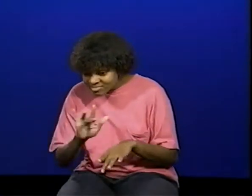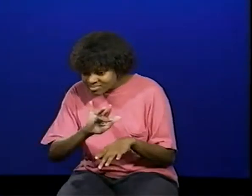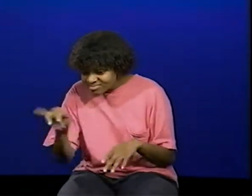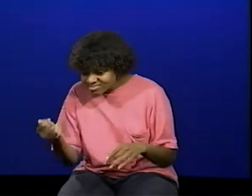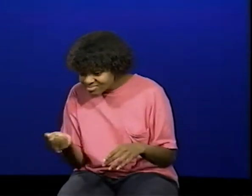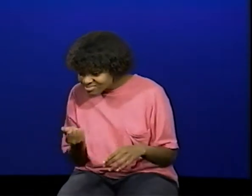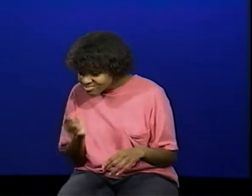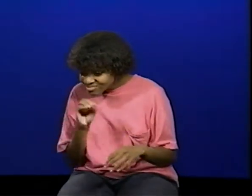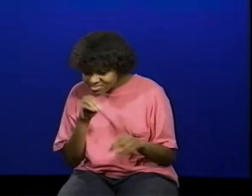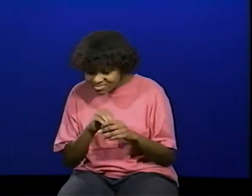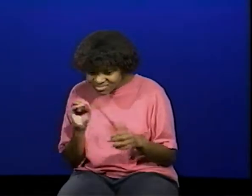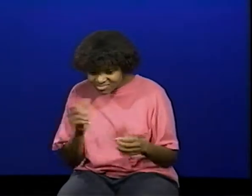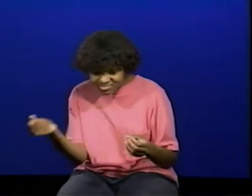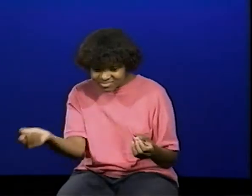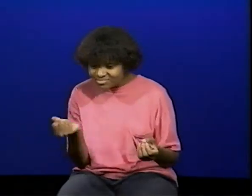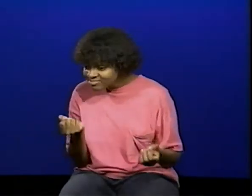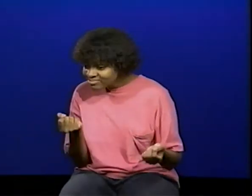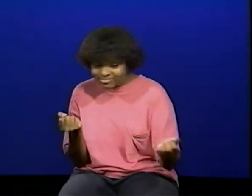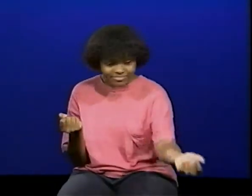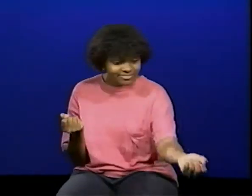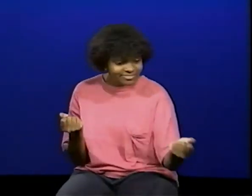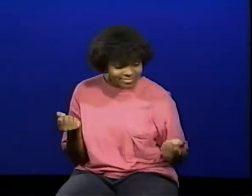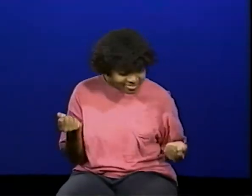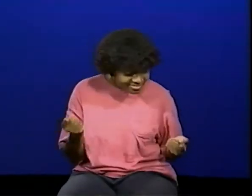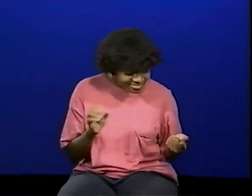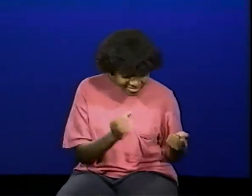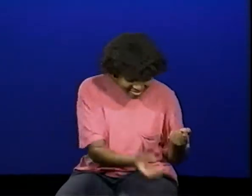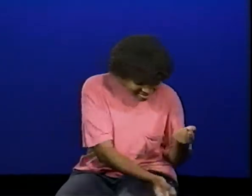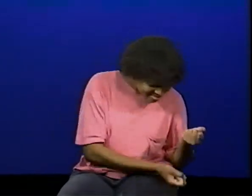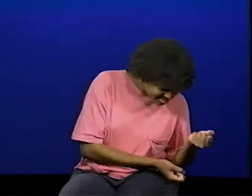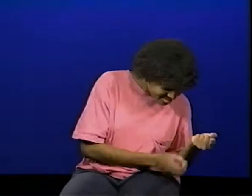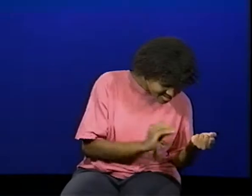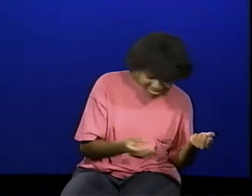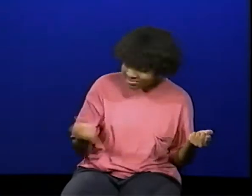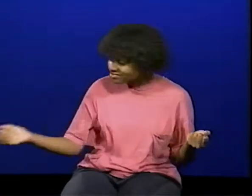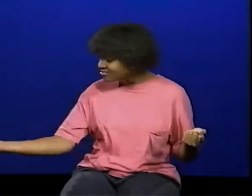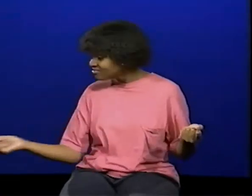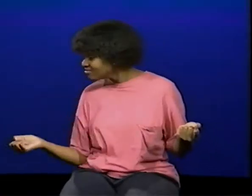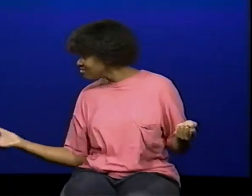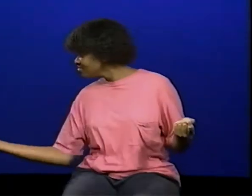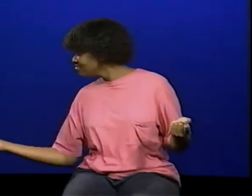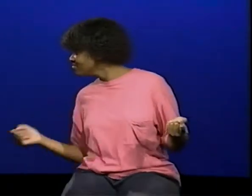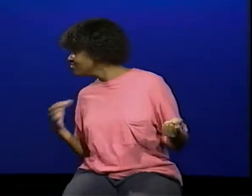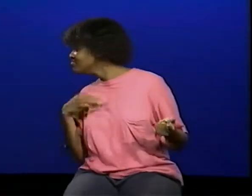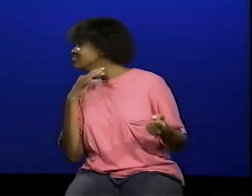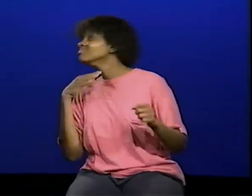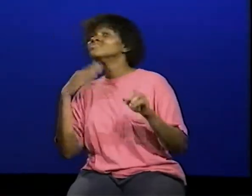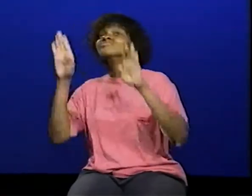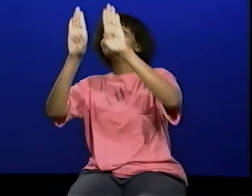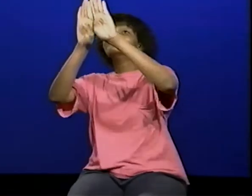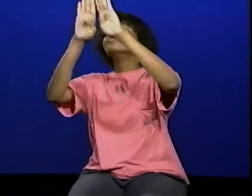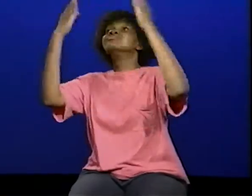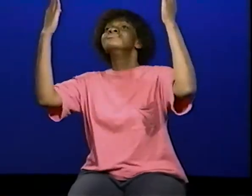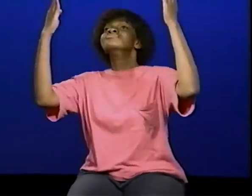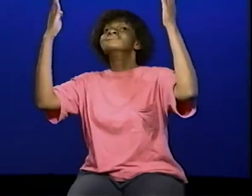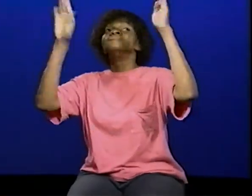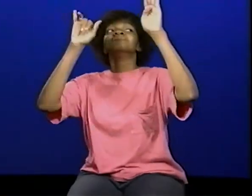antsy, so I decided to check and see what was in the drawers. Well, there was nothing in the first drawer I looked in, so I continued to open